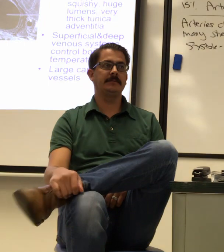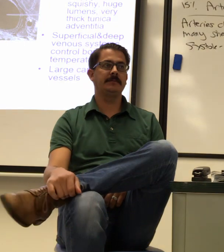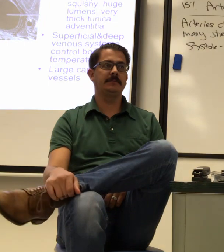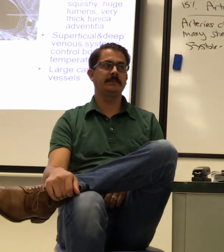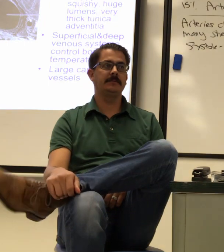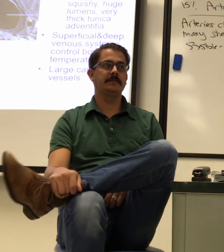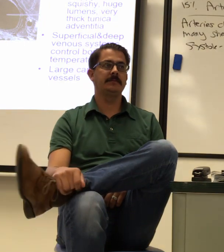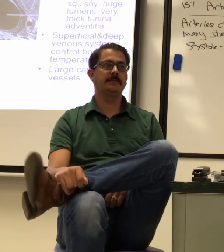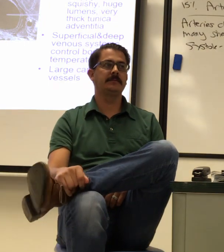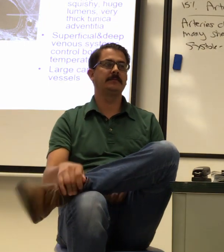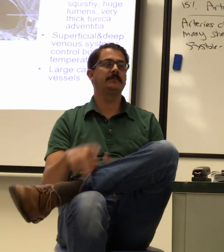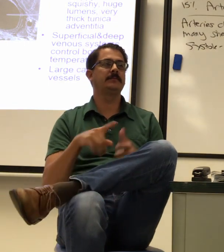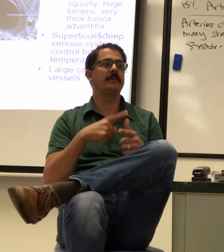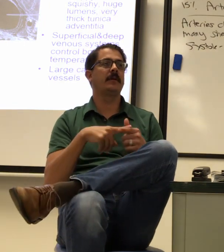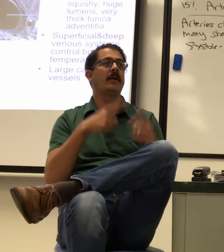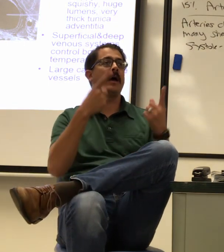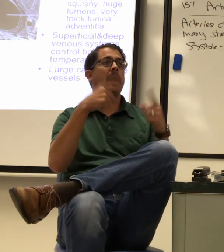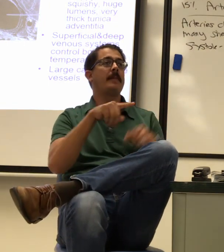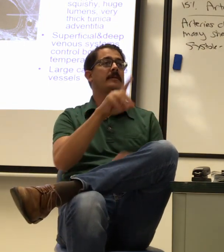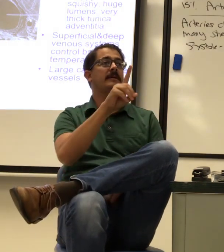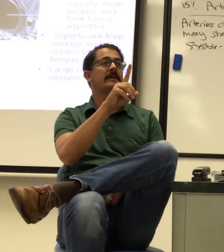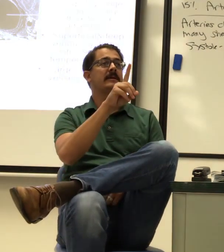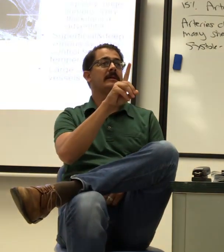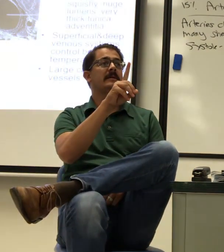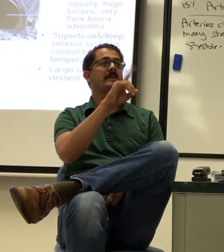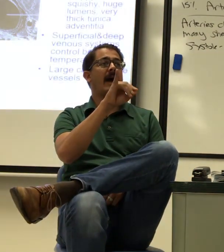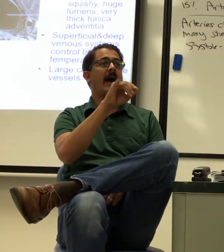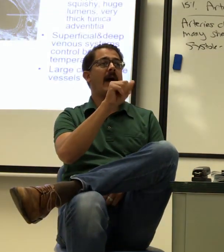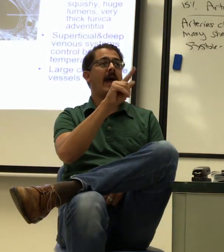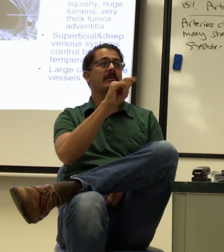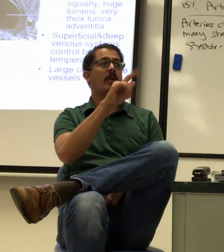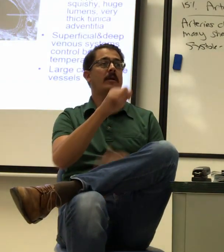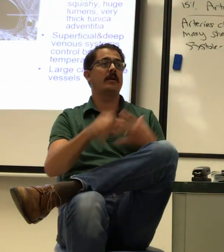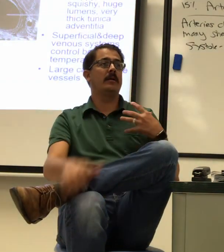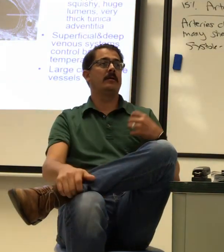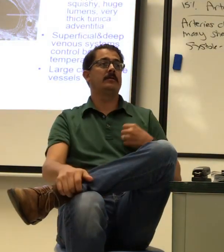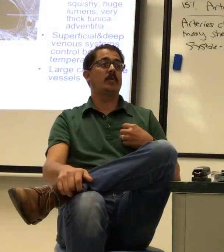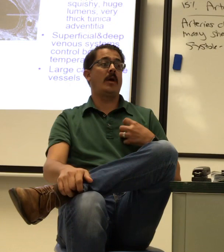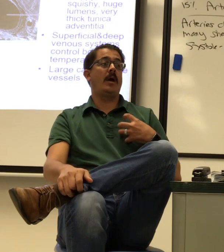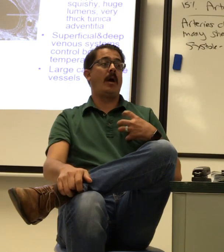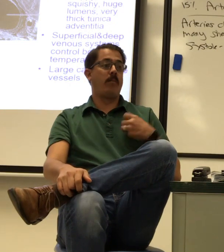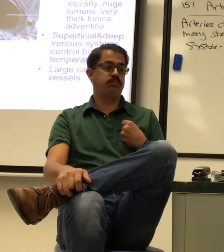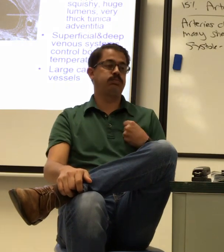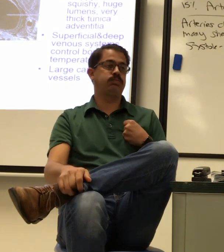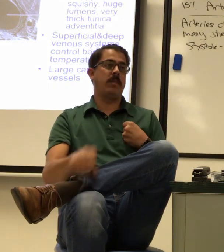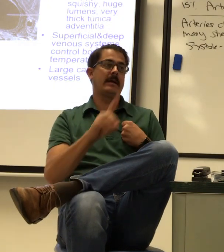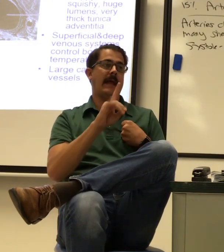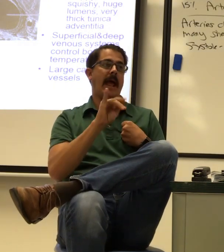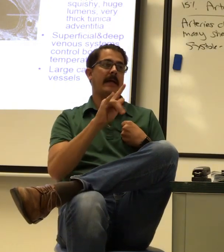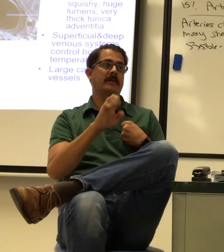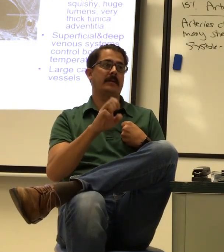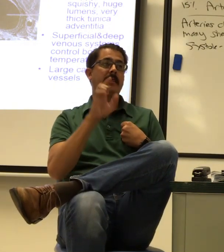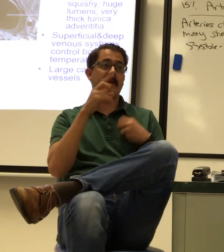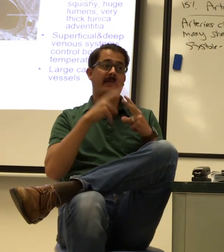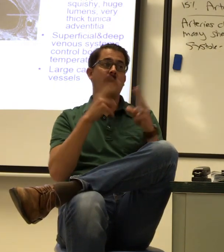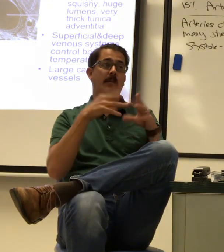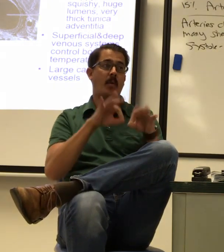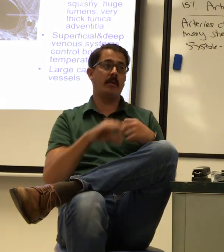But then what happens during diastole? They recoil. You stretch, recoil. And that's very